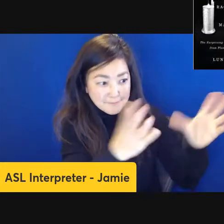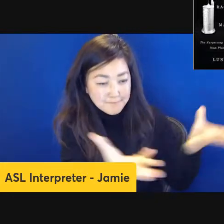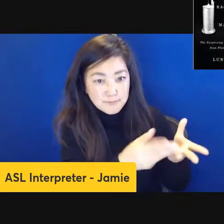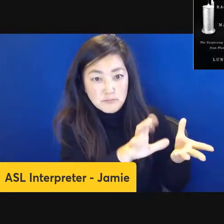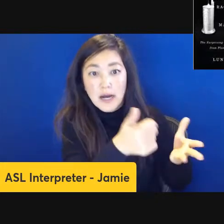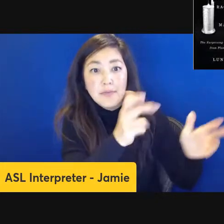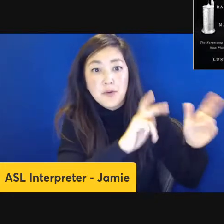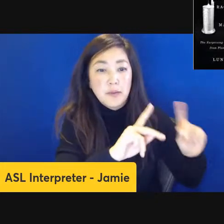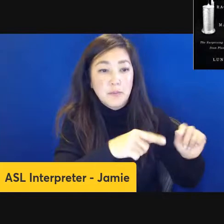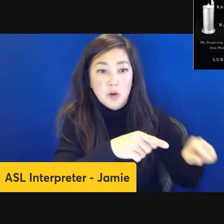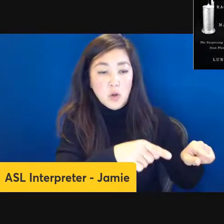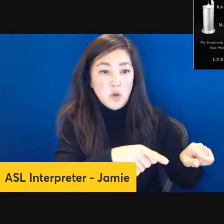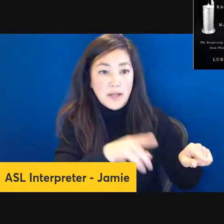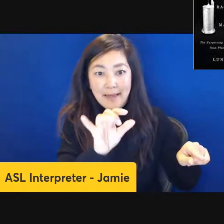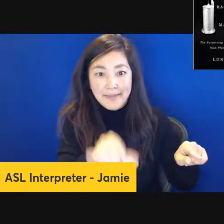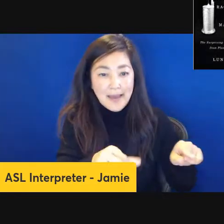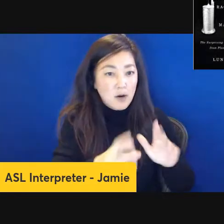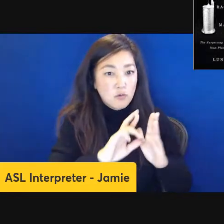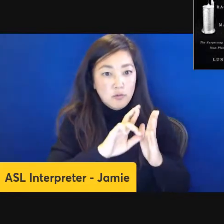the systematic review.